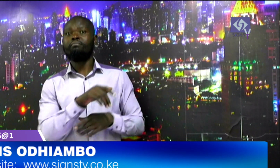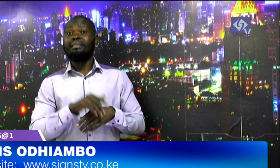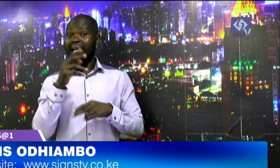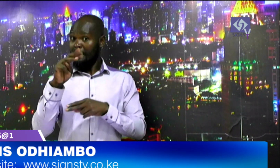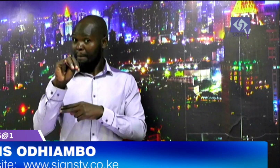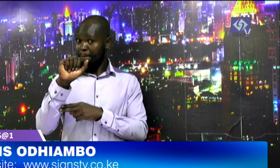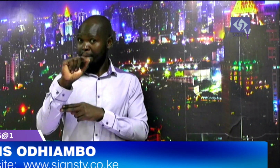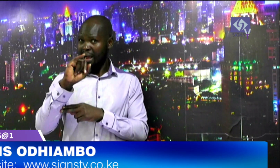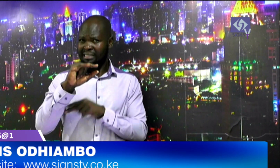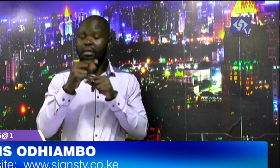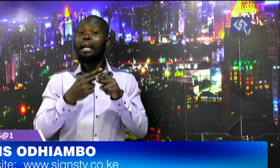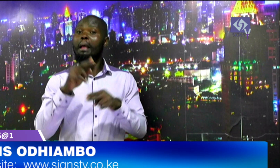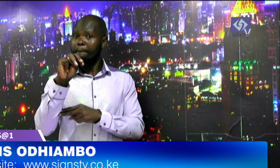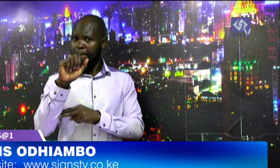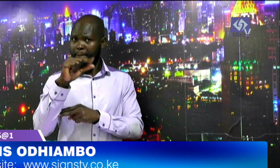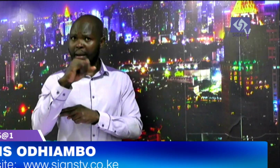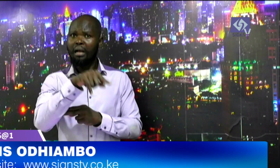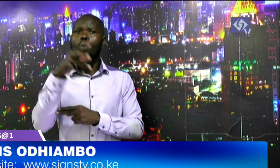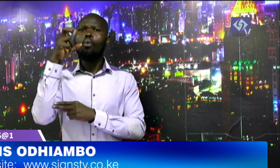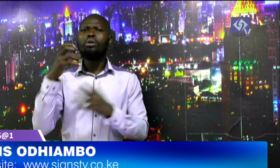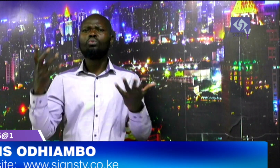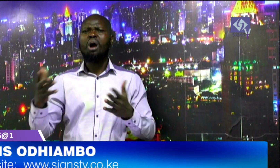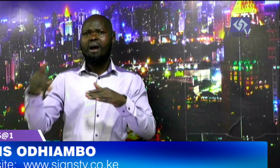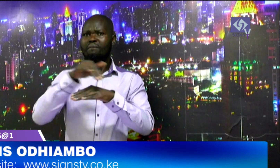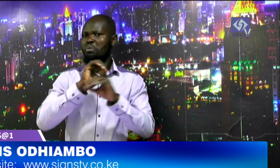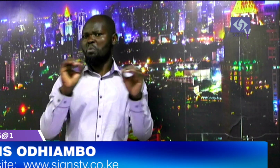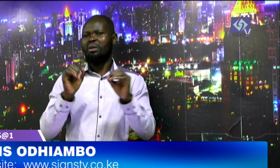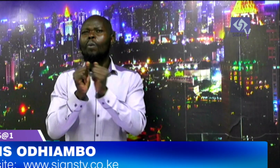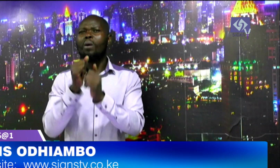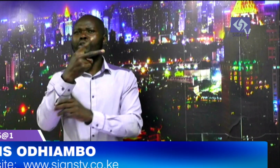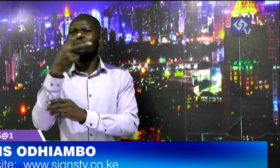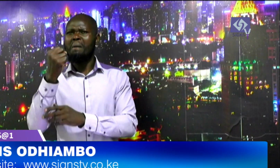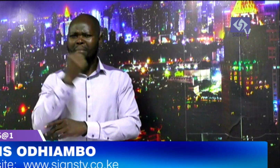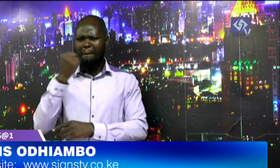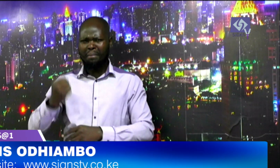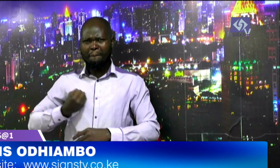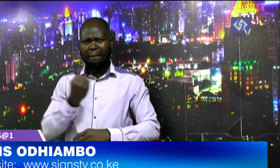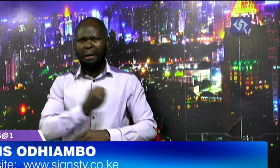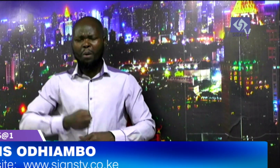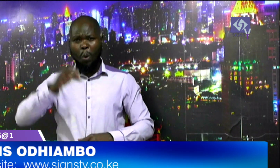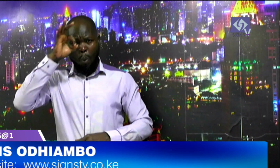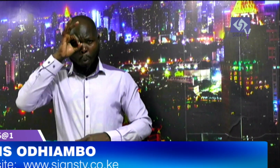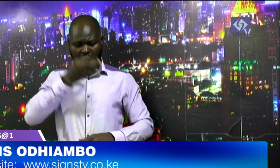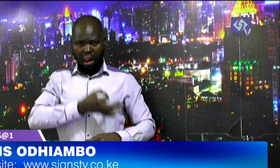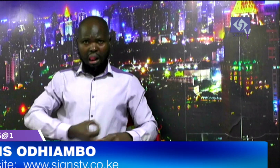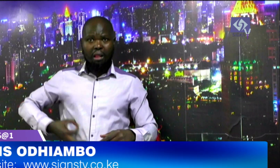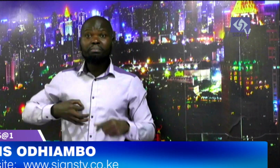her. Eric Maigo was discovered with 25 stab wounds in his Woodley